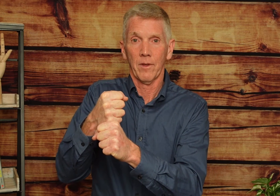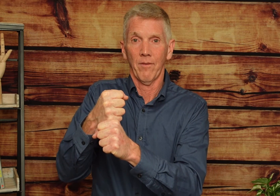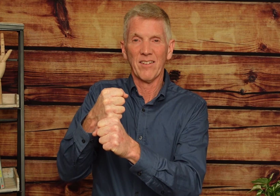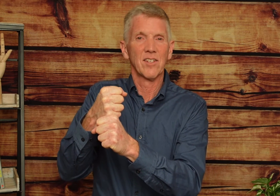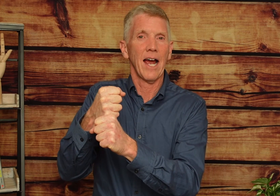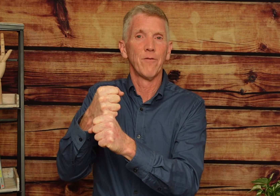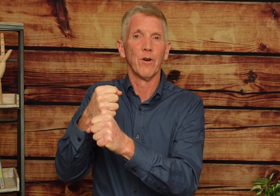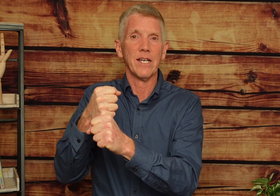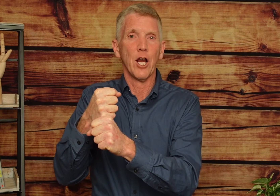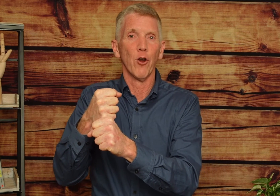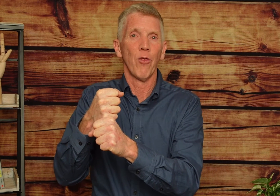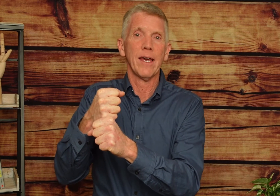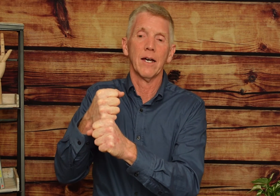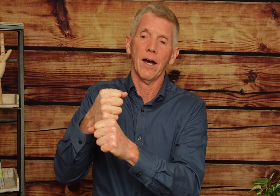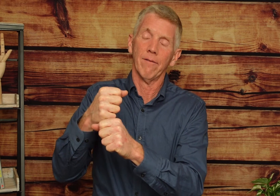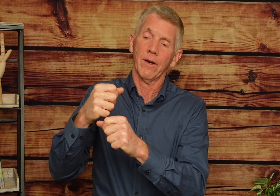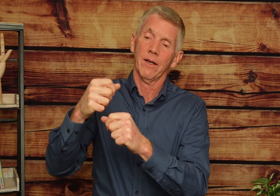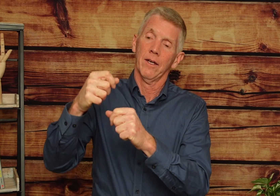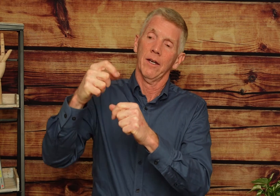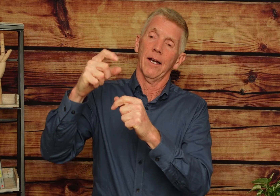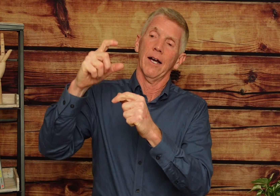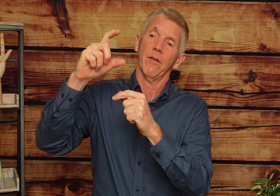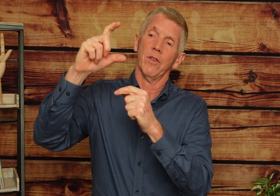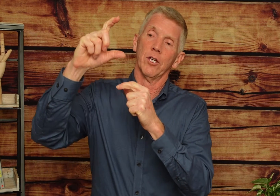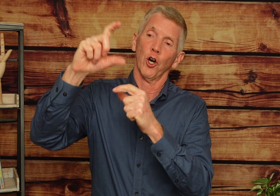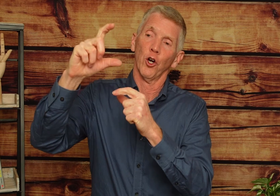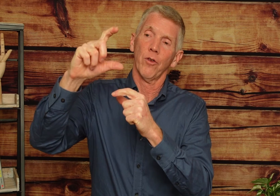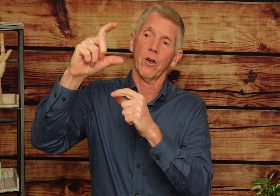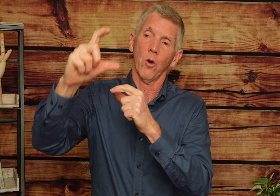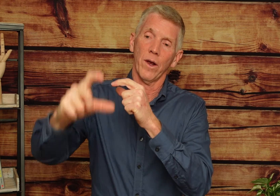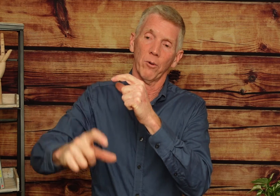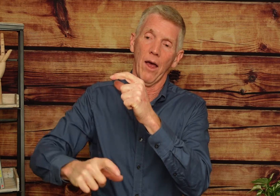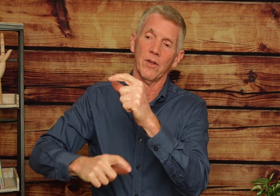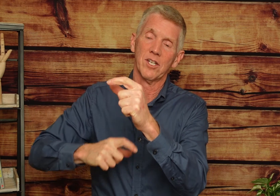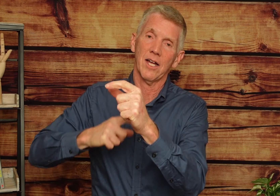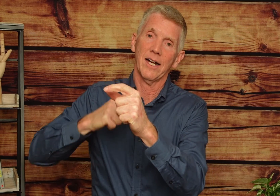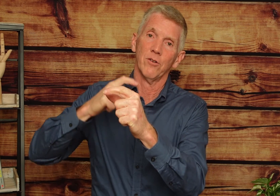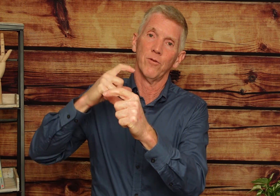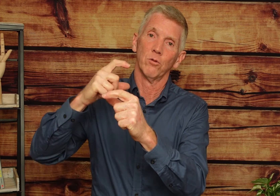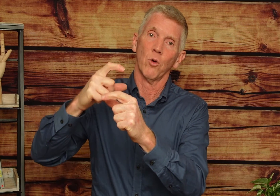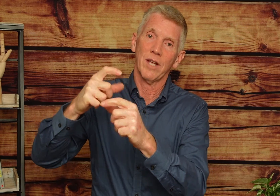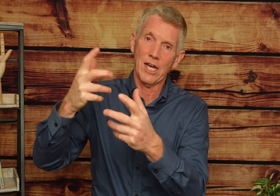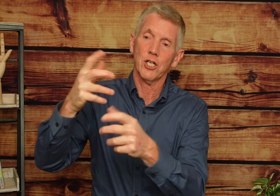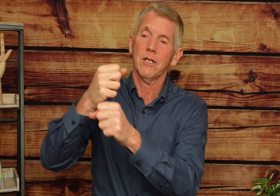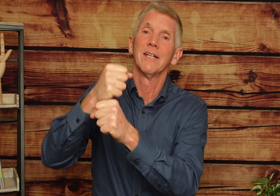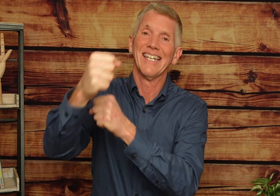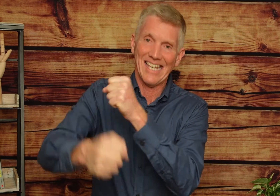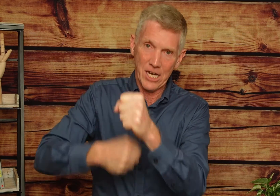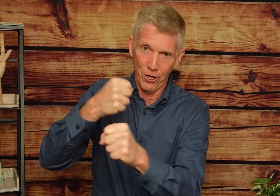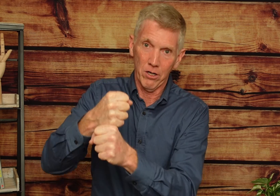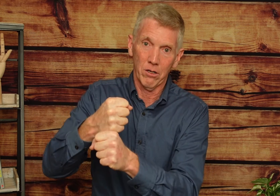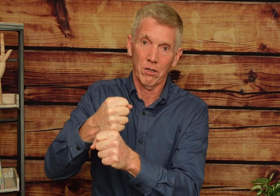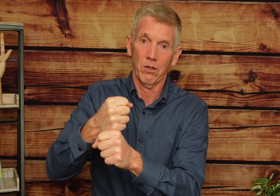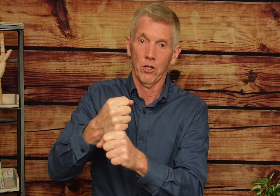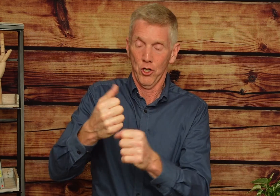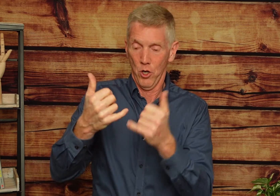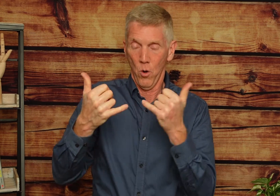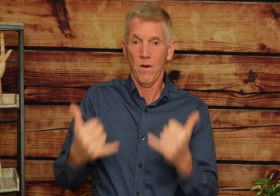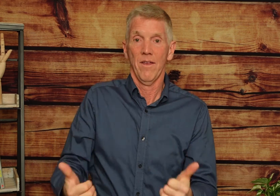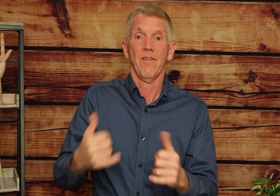That's the sign for year. Think of the Earth going around the sun in a full rotation, year. So